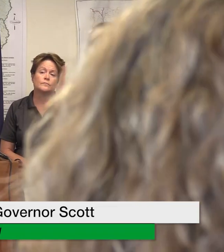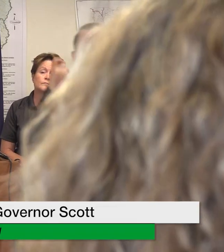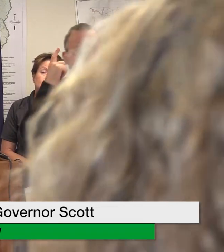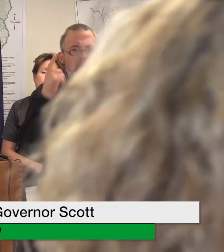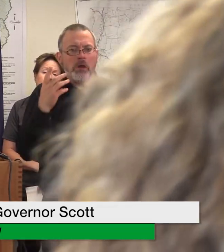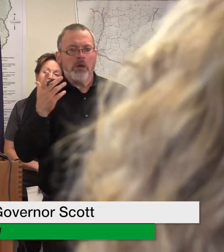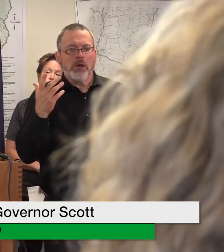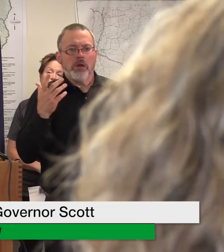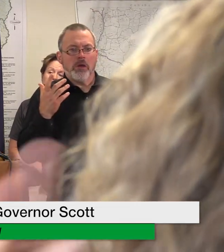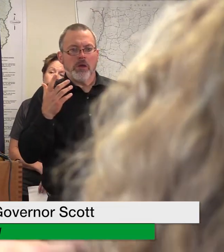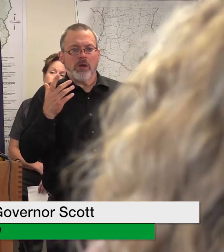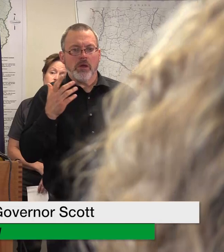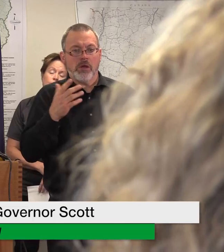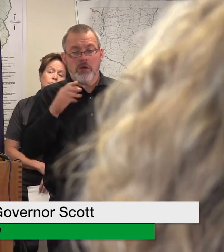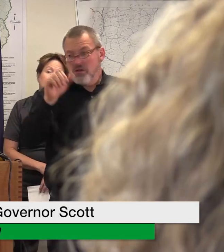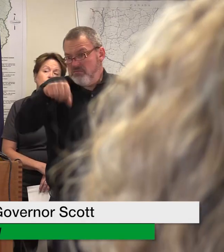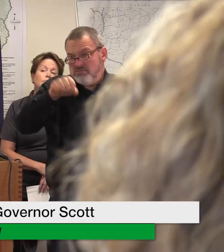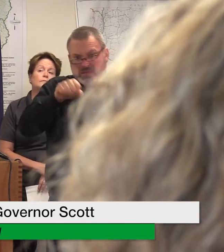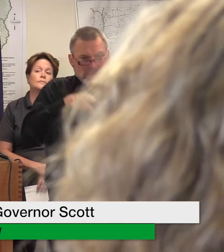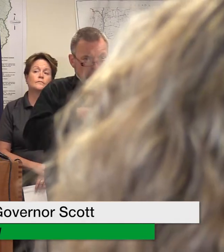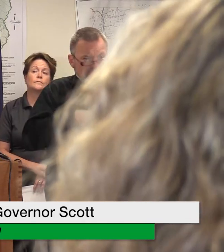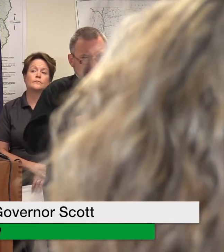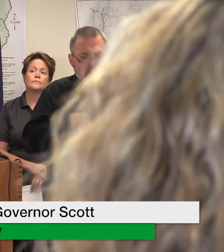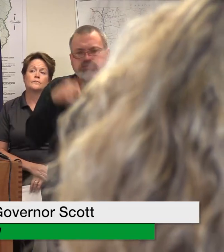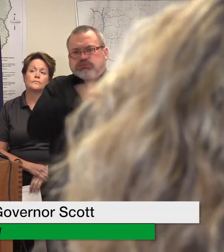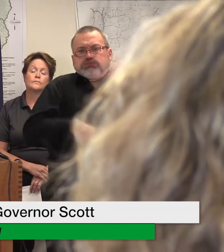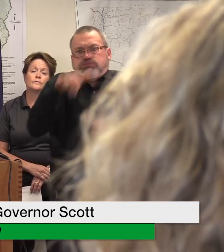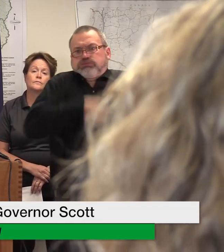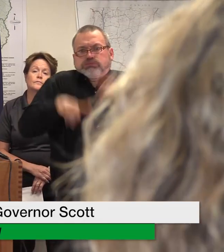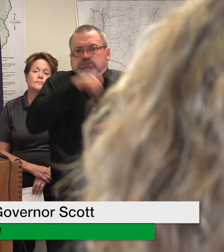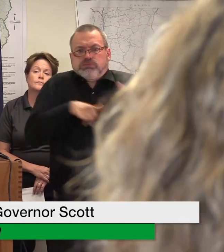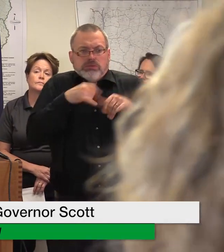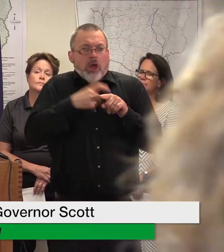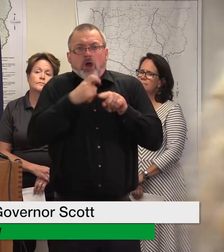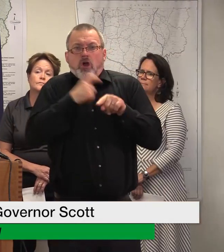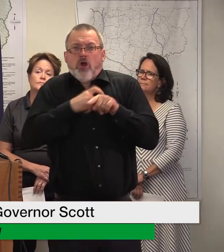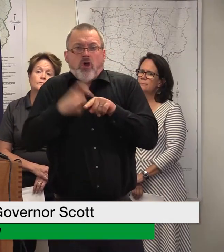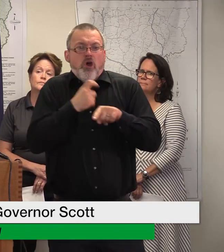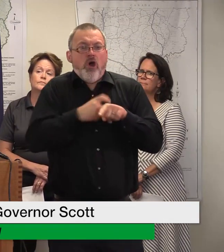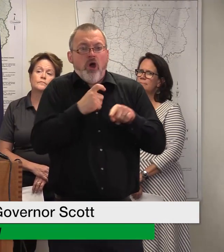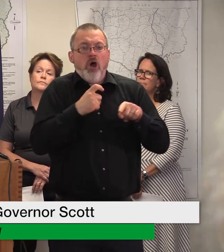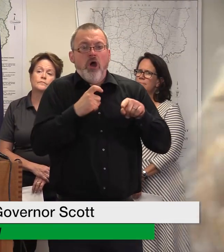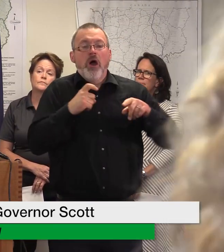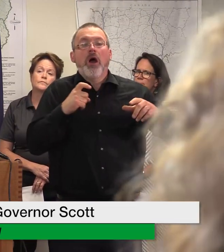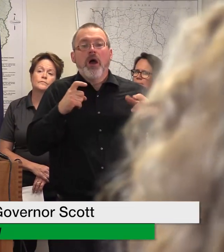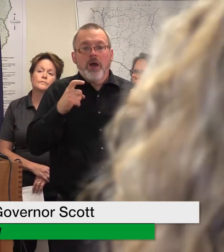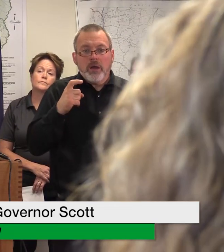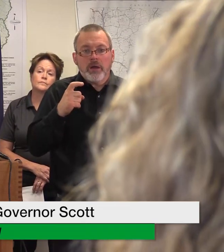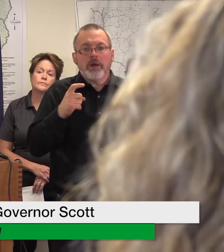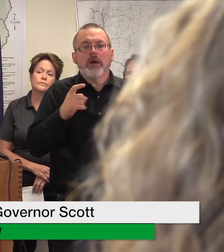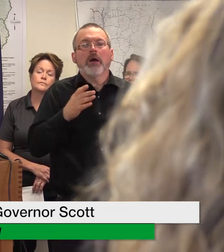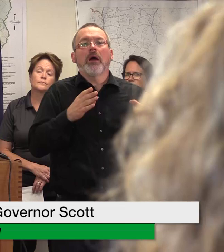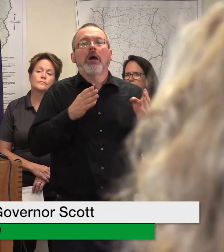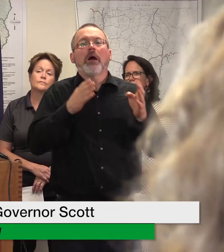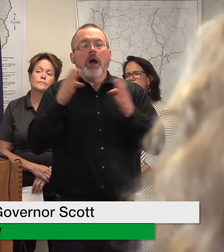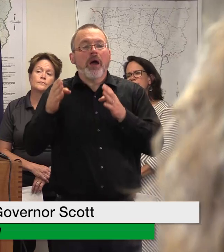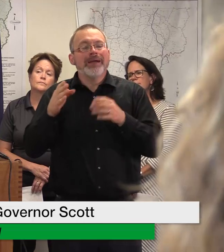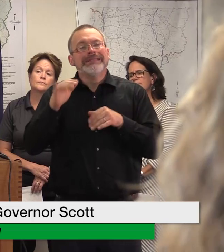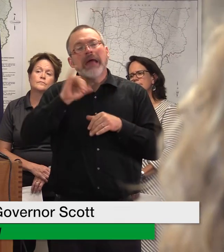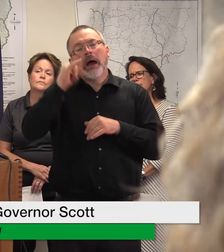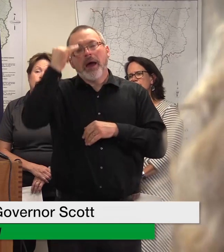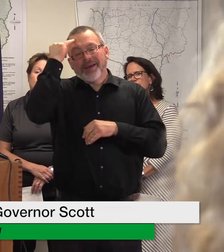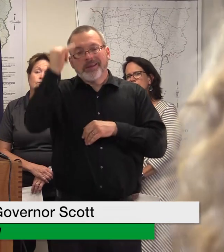beginning. Think back about how the UI situation during the pandemic